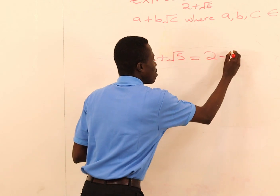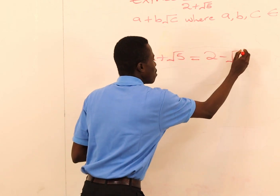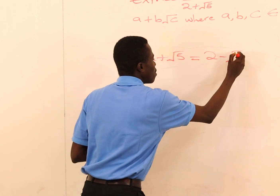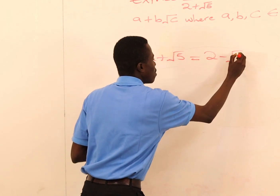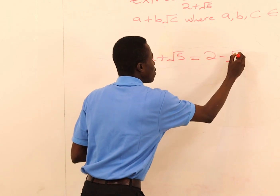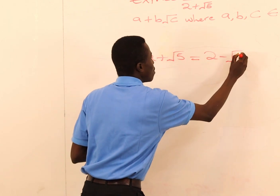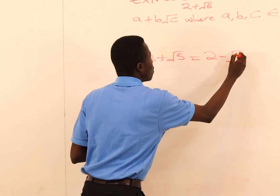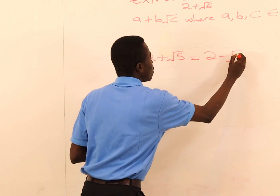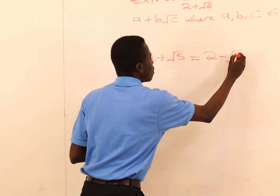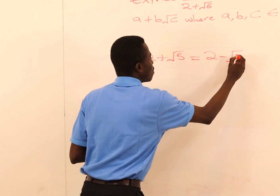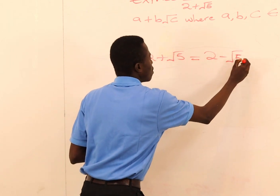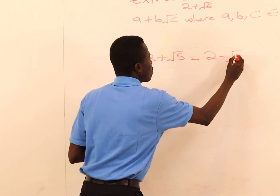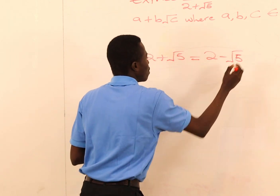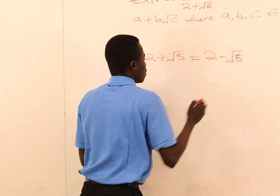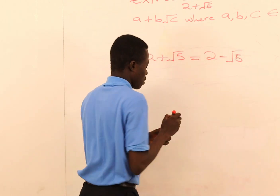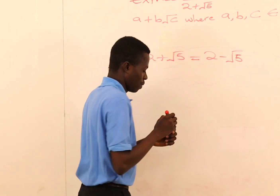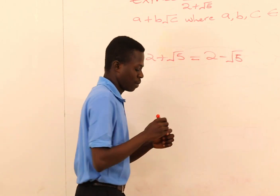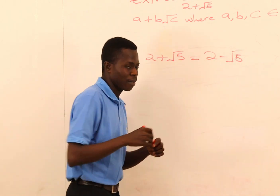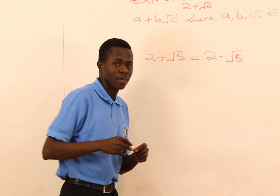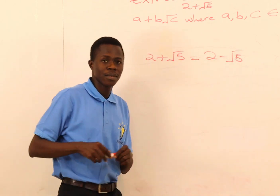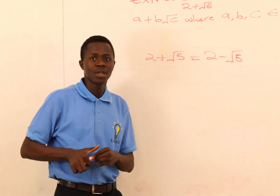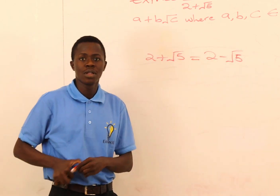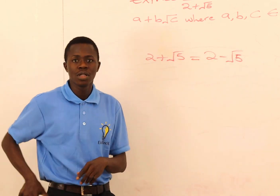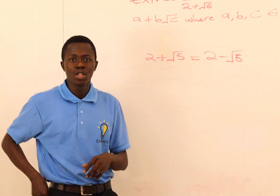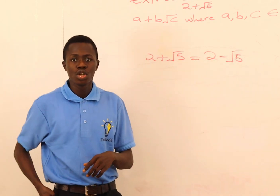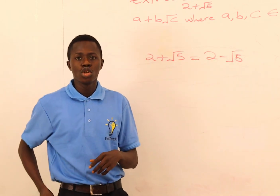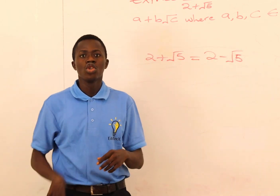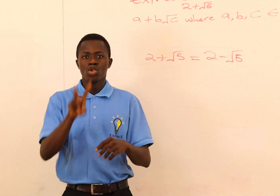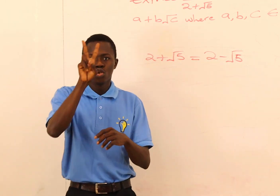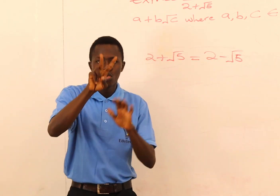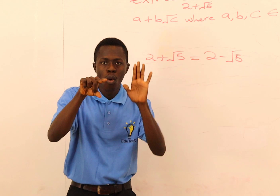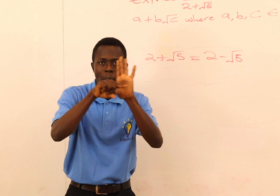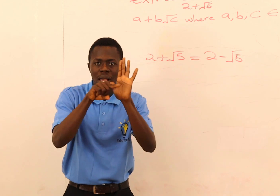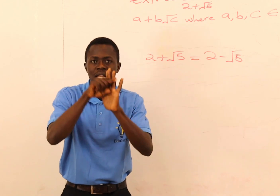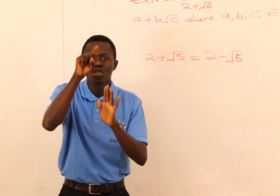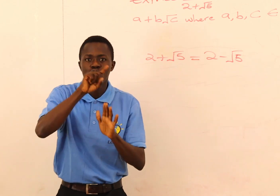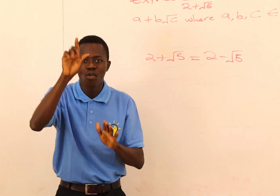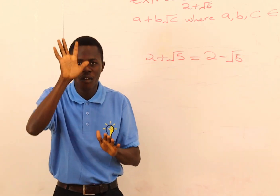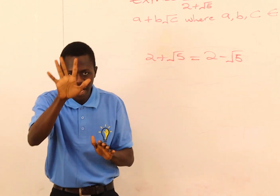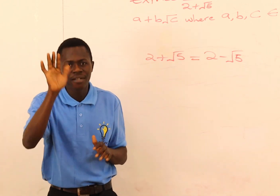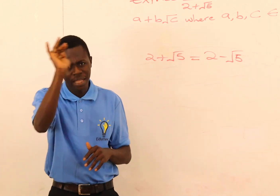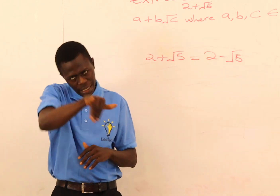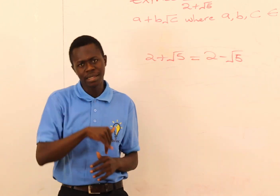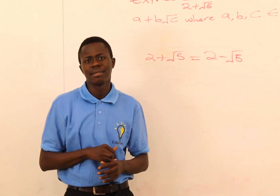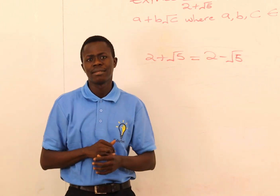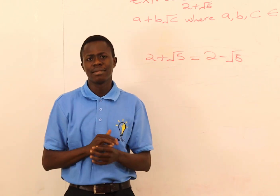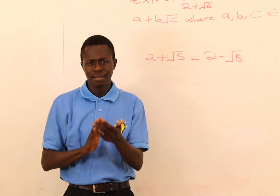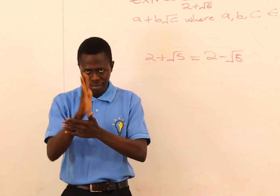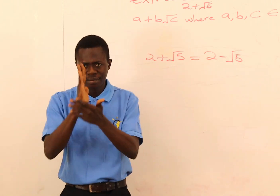2 minus square root of 5. So our conjugate set is 2 minus square root of 5. Yes,